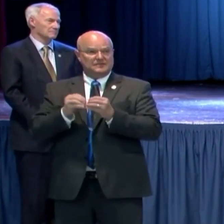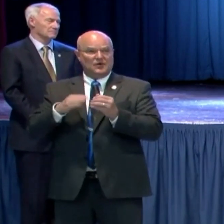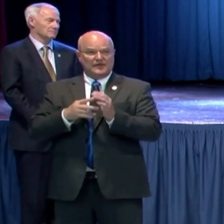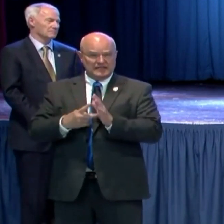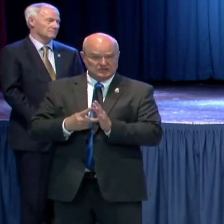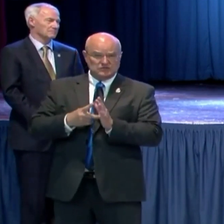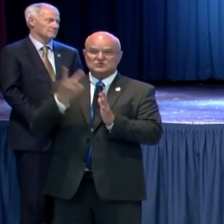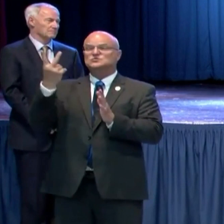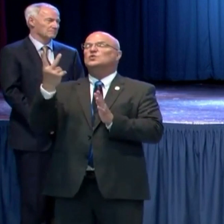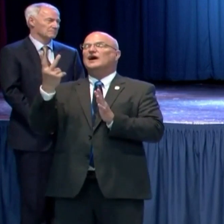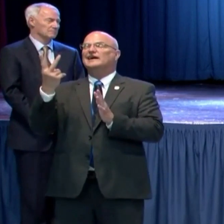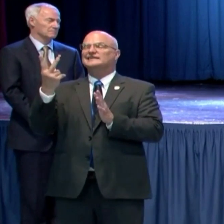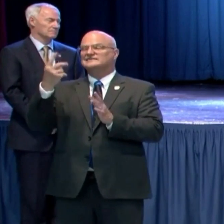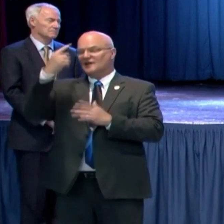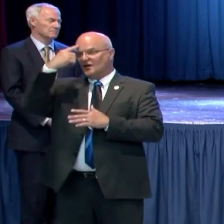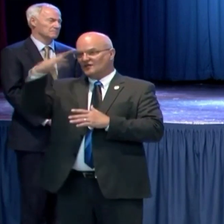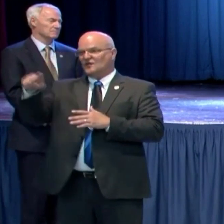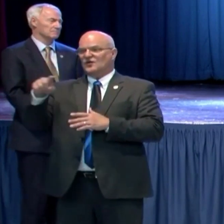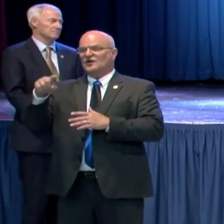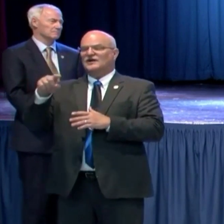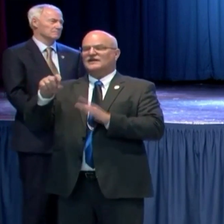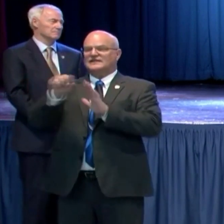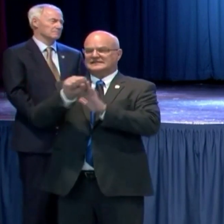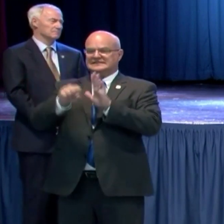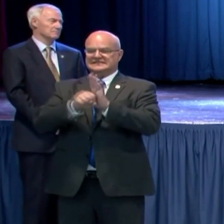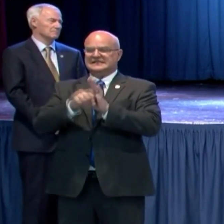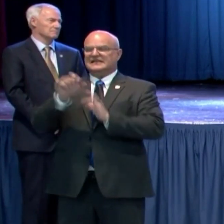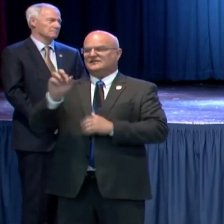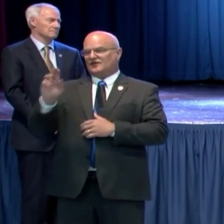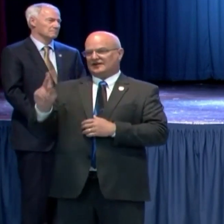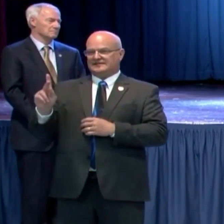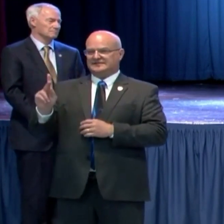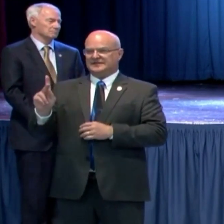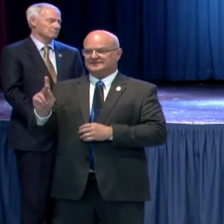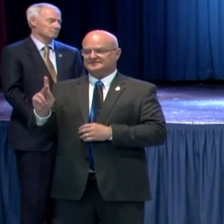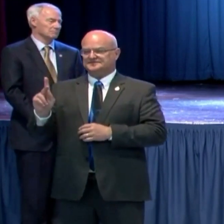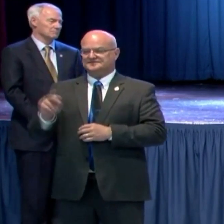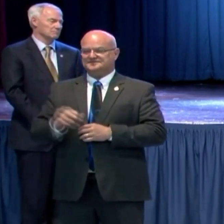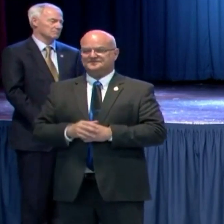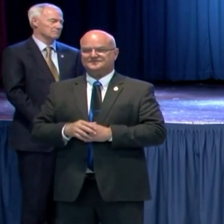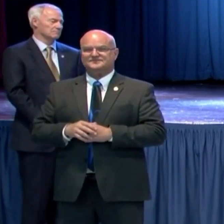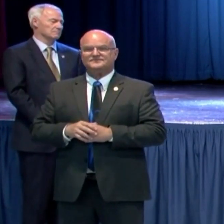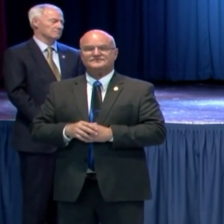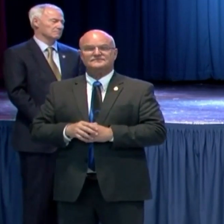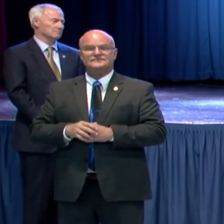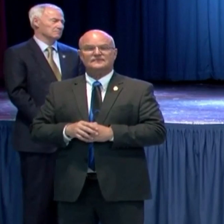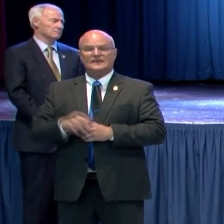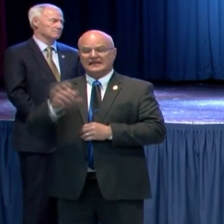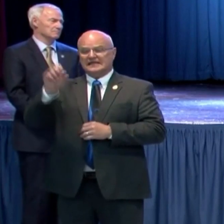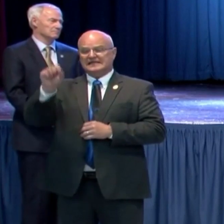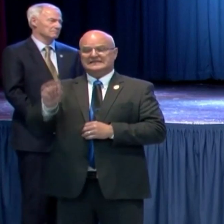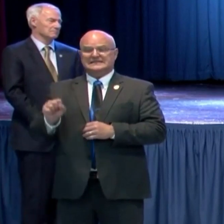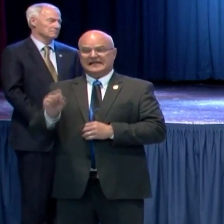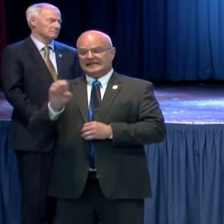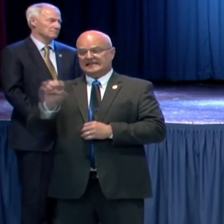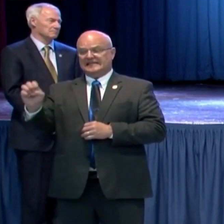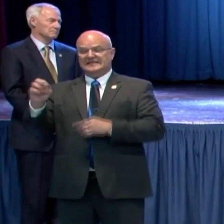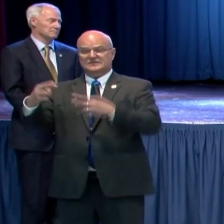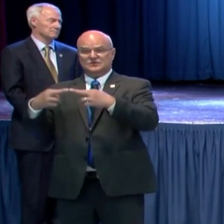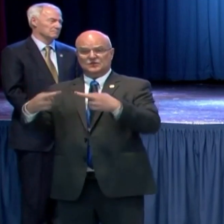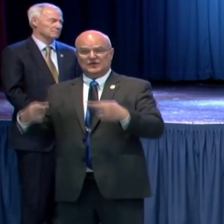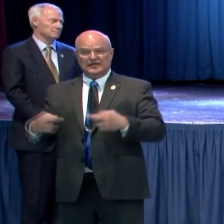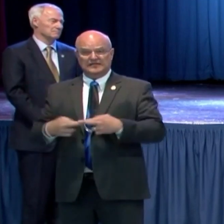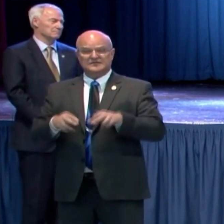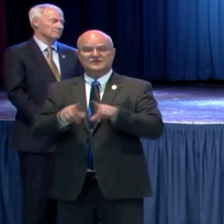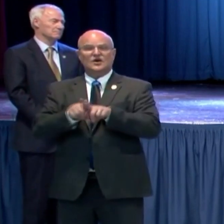than twice for the per capita rate for the whole state. And in the southeast